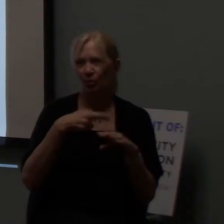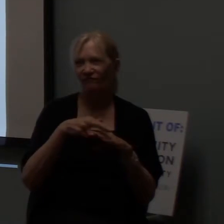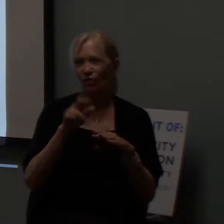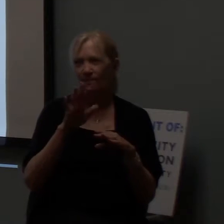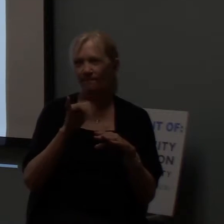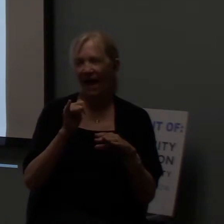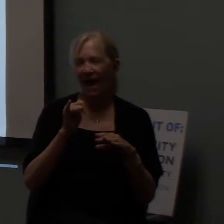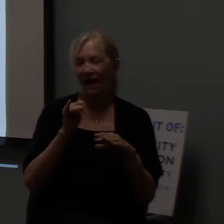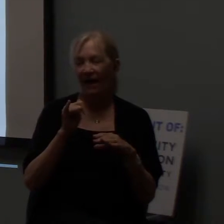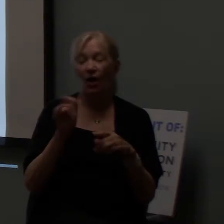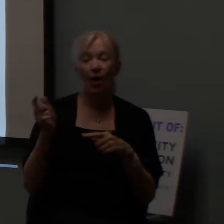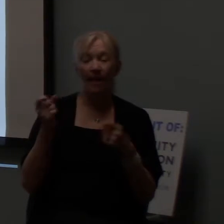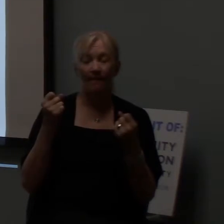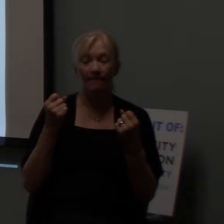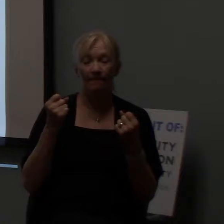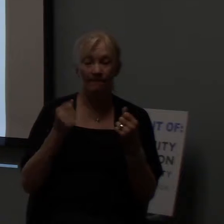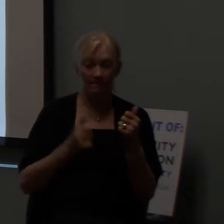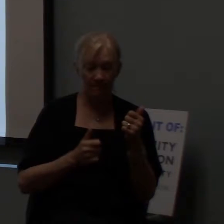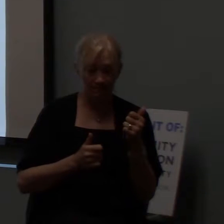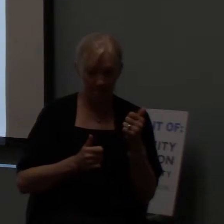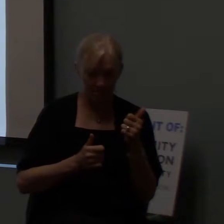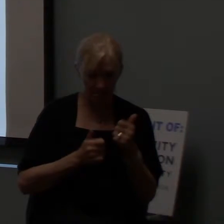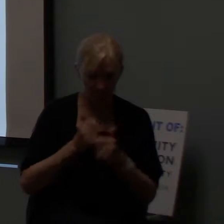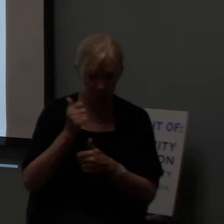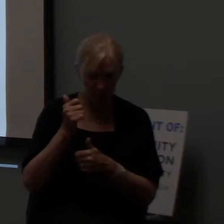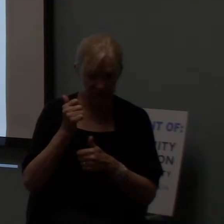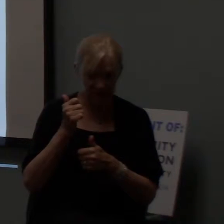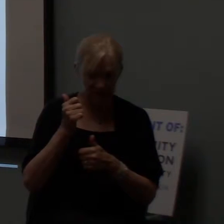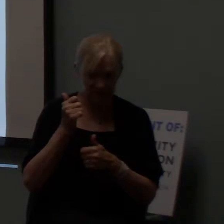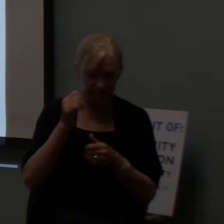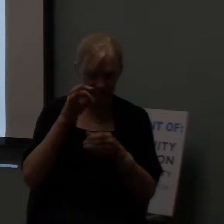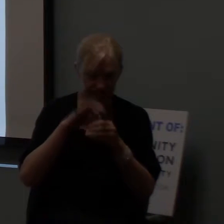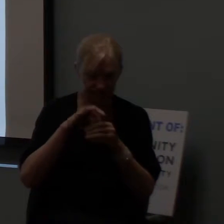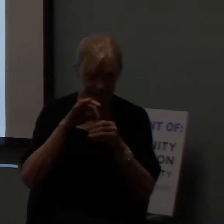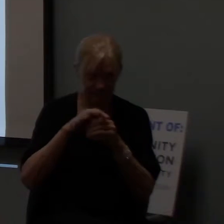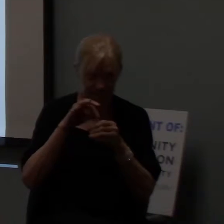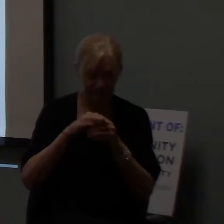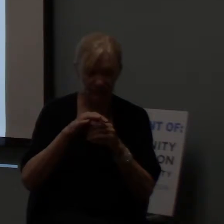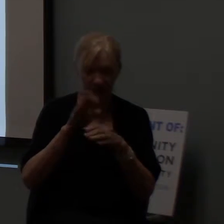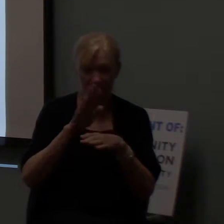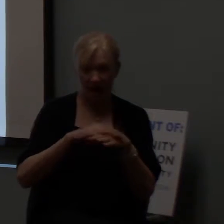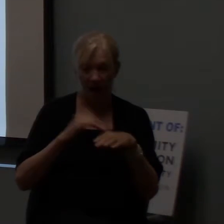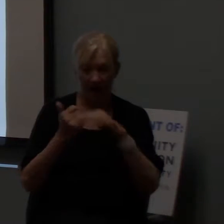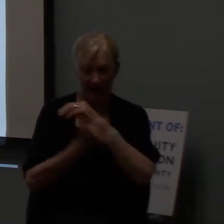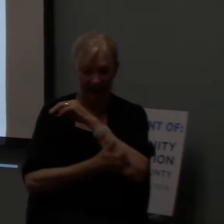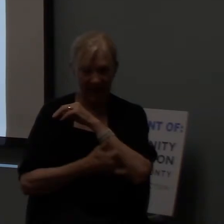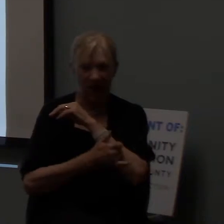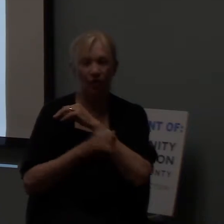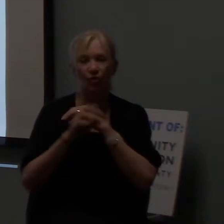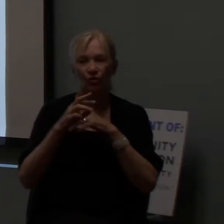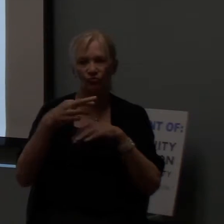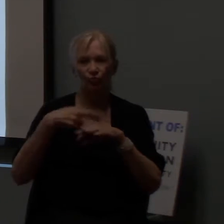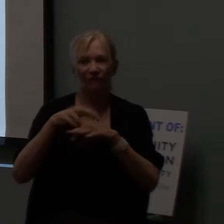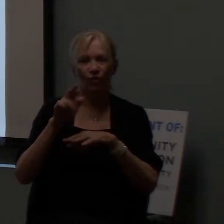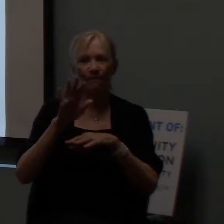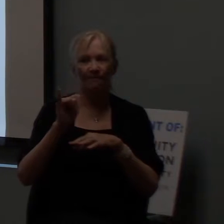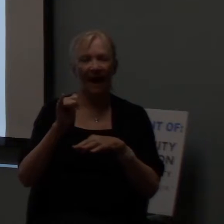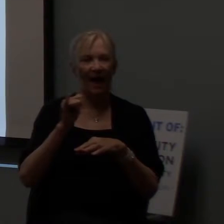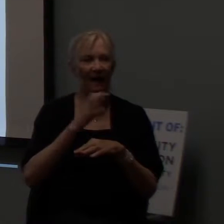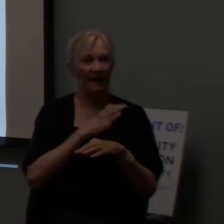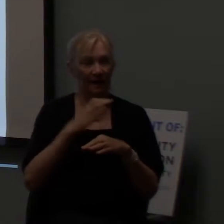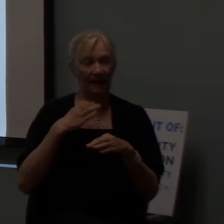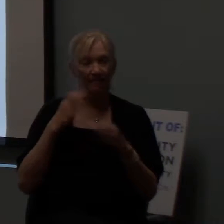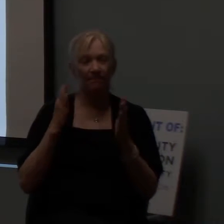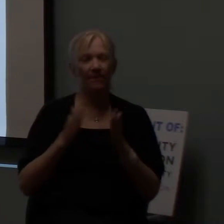So many things are referred, but most ballot measures that go on the county ballot are referred by the county commissioners. For instance, when